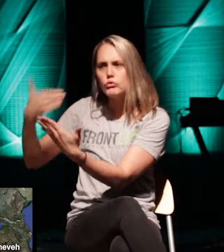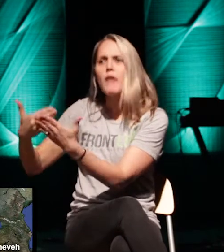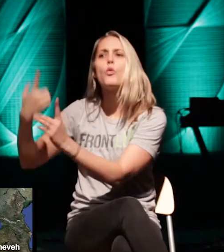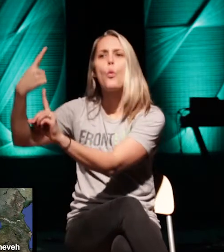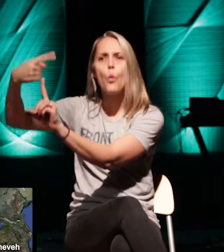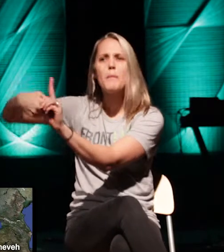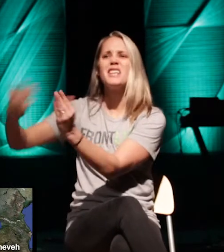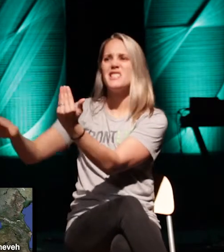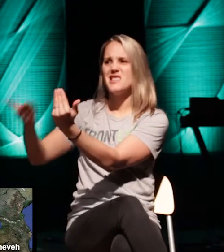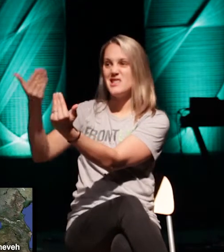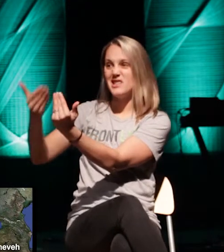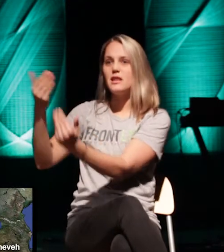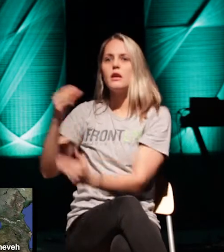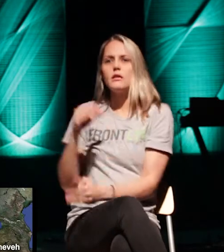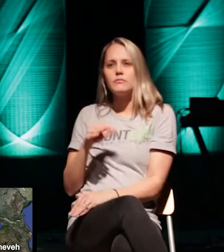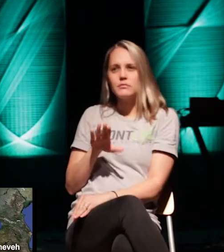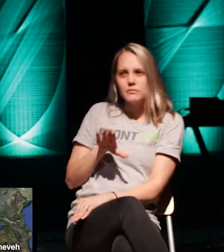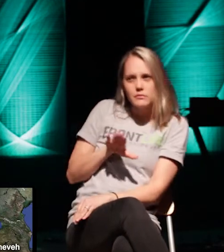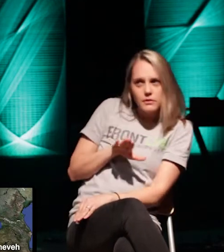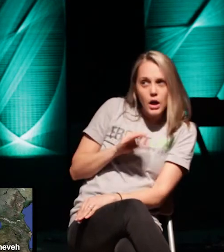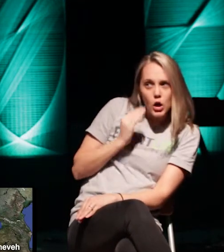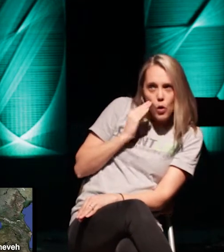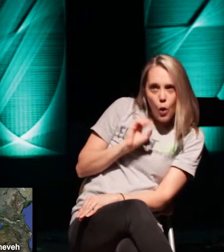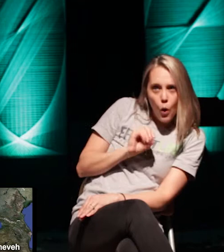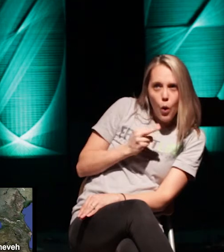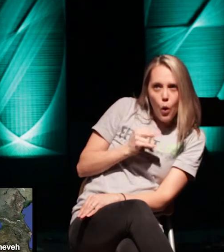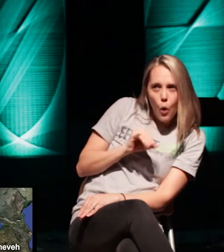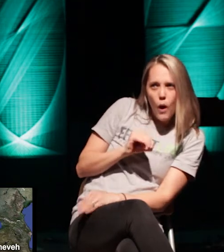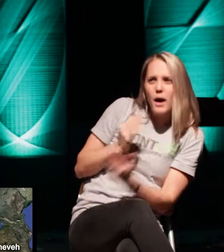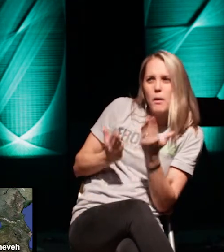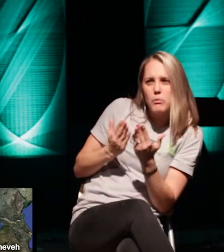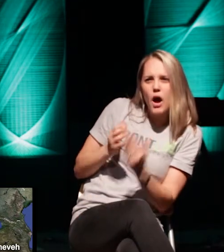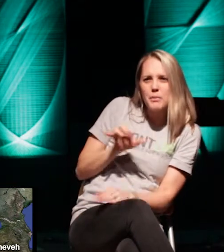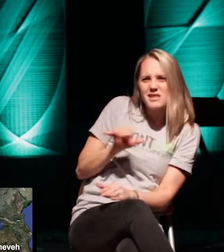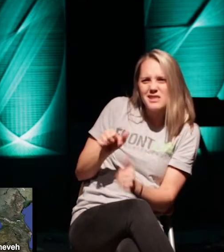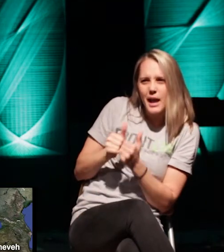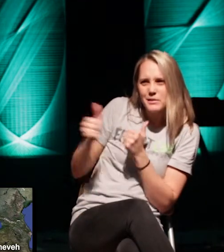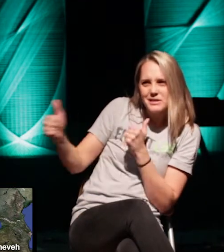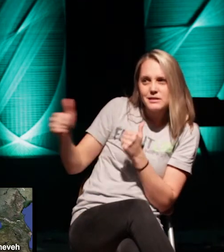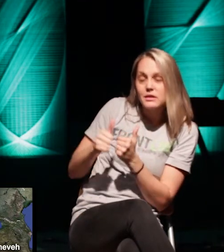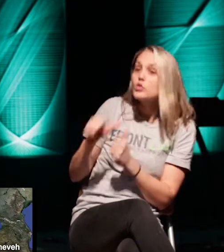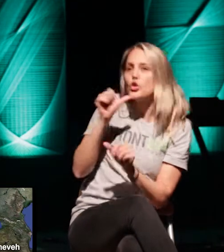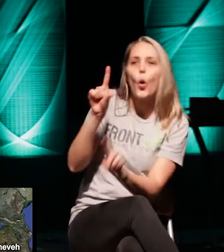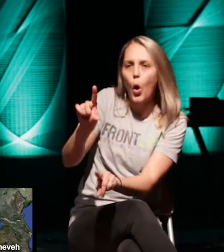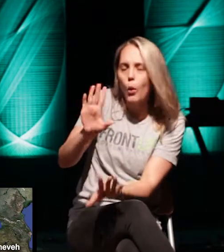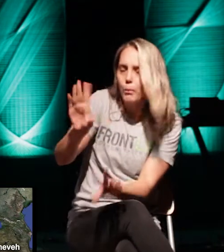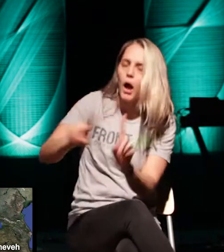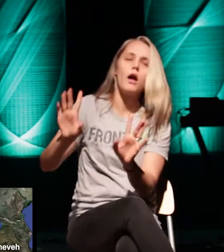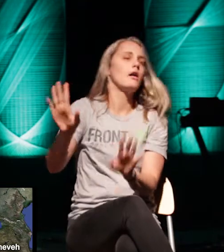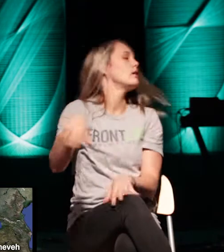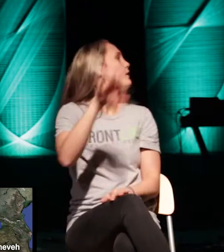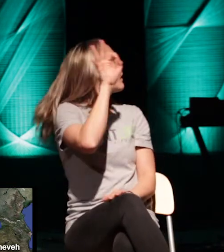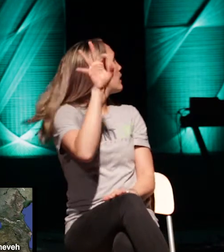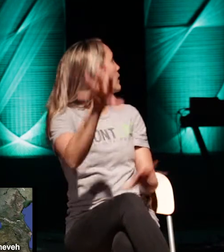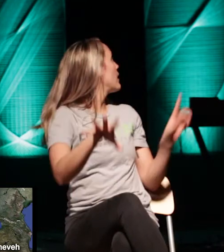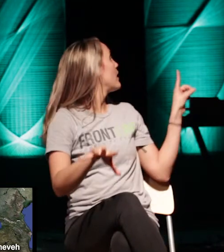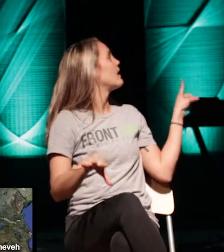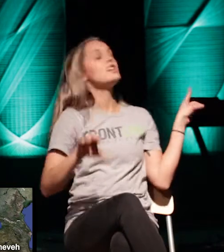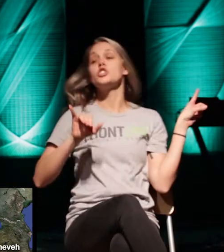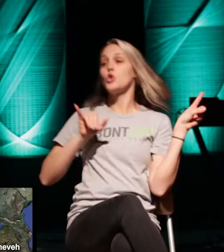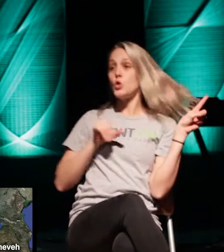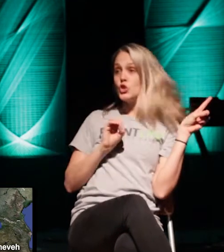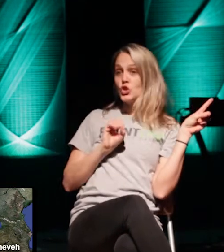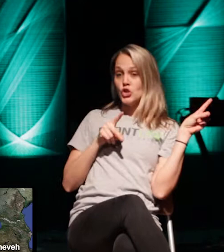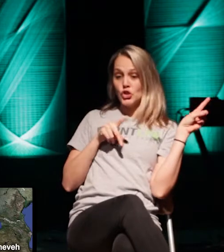funny? Ohio's probably around this distance from us. Don't go there, but I just want to throw that out. So here's Joppa. Here's Jonah, and he says,